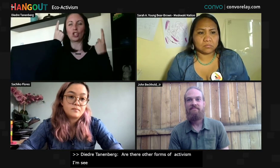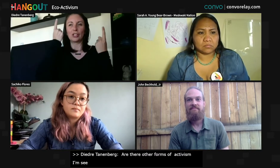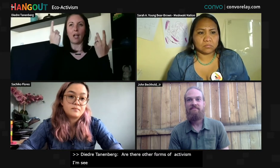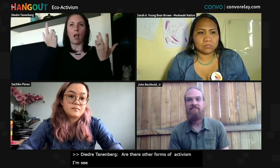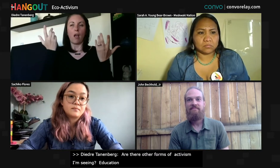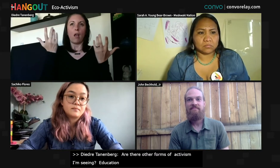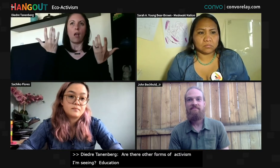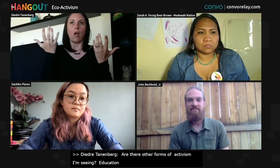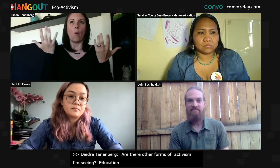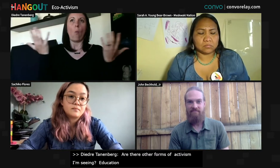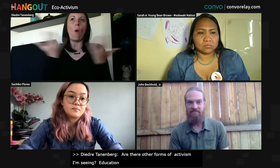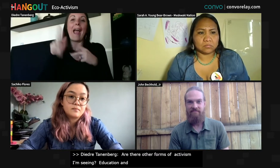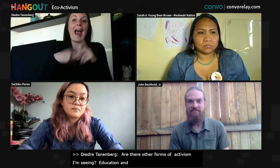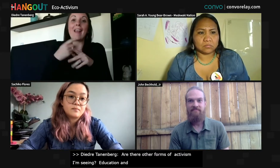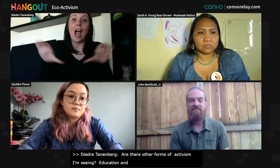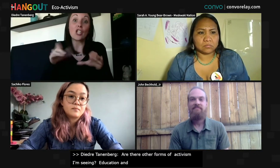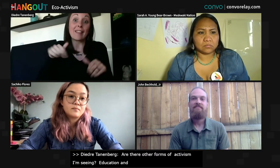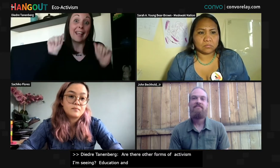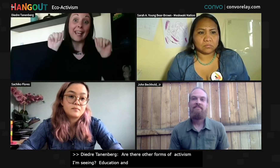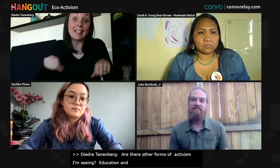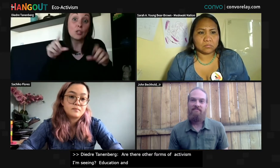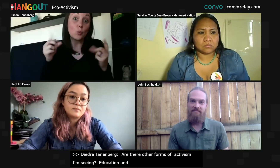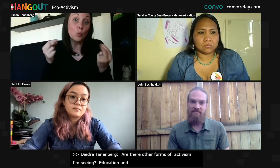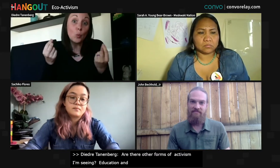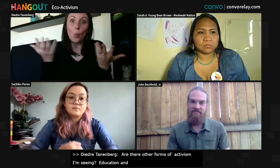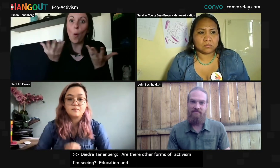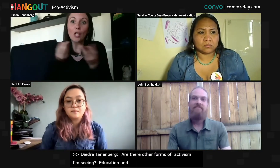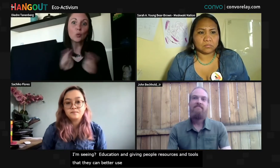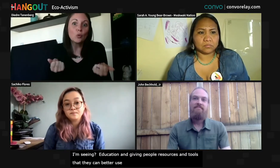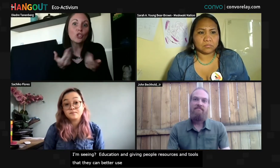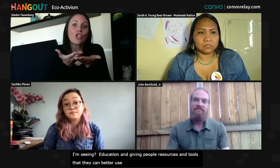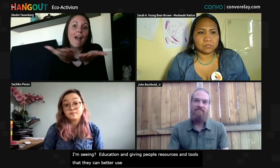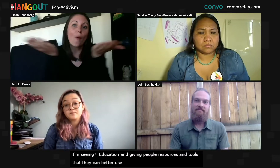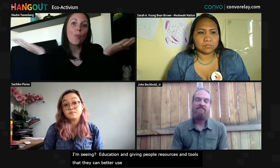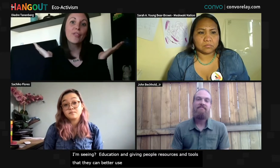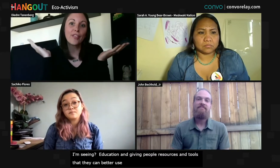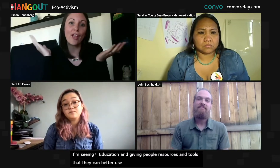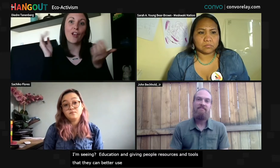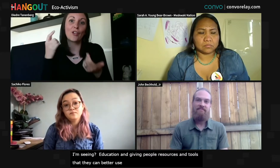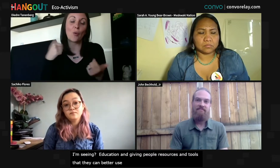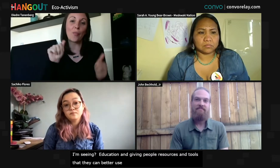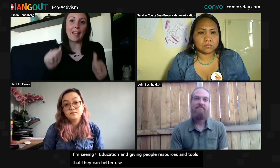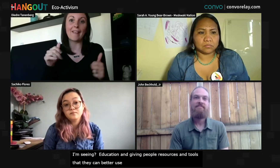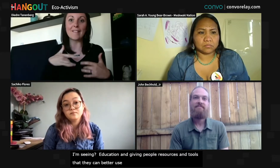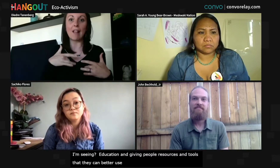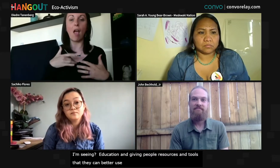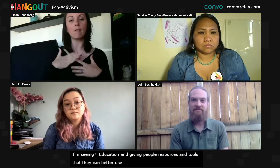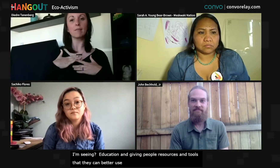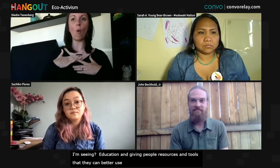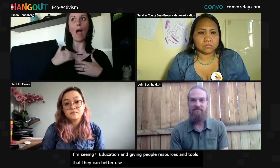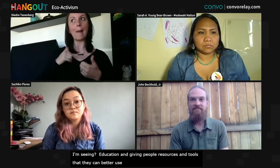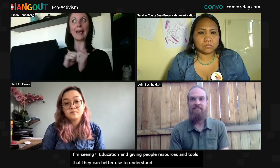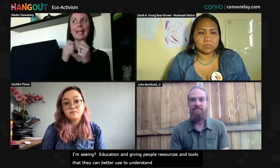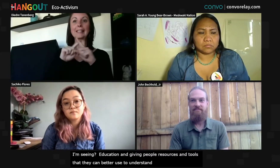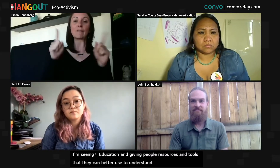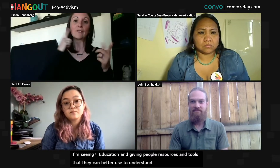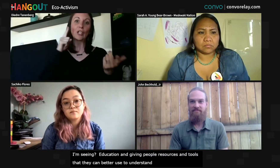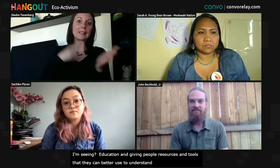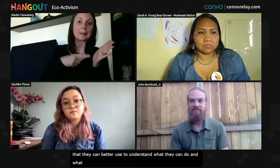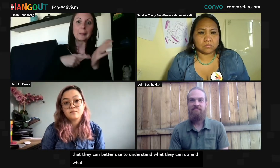they can better use to understand what they can actually do, what the solutions are out there that they can be involved in so that people